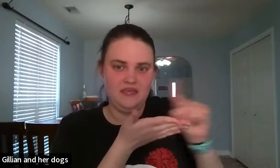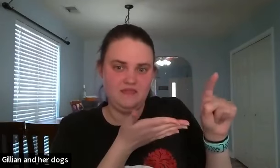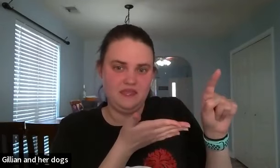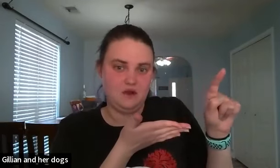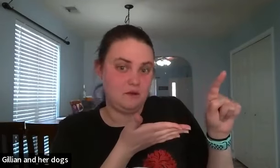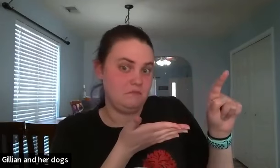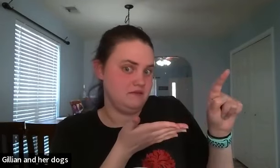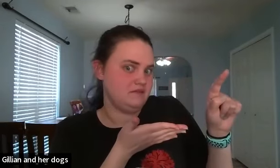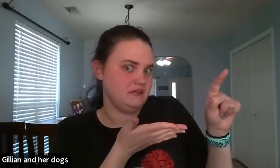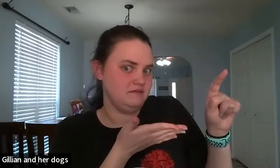And then our